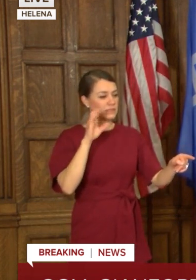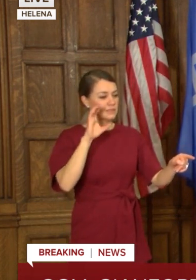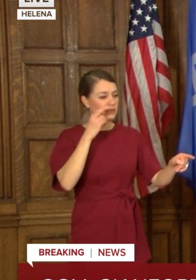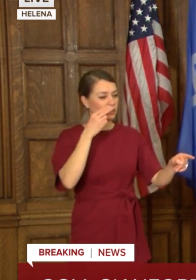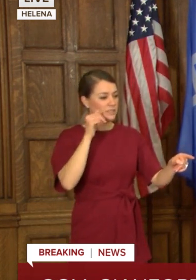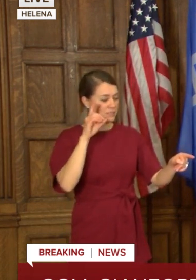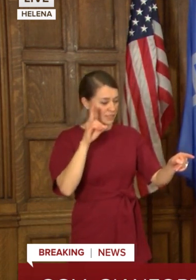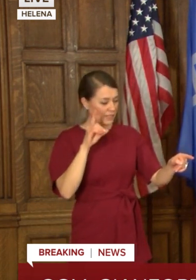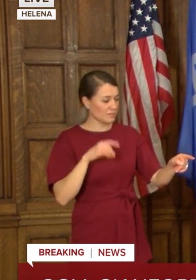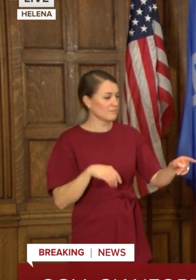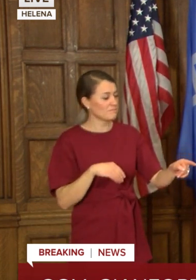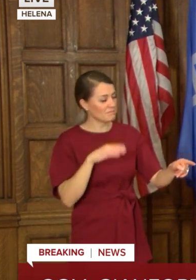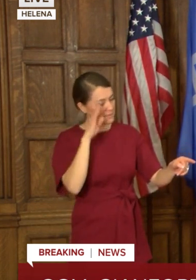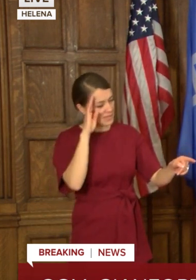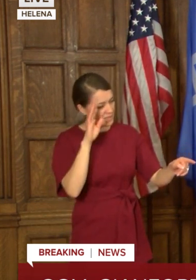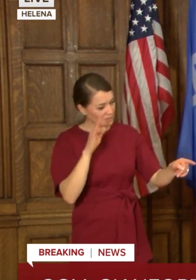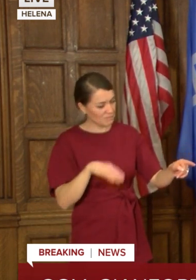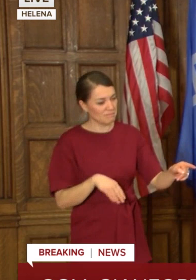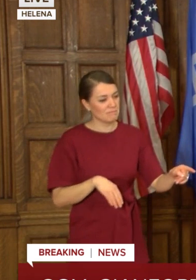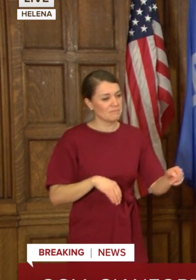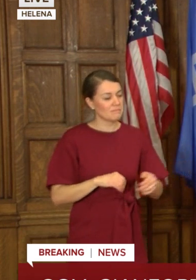Interlake. Hi, Chad.